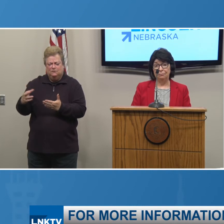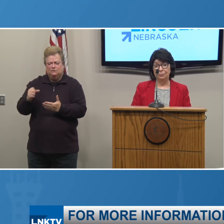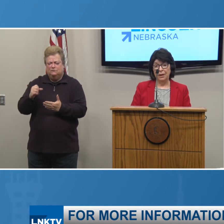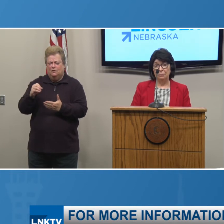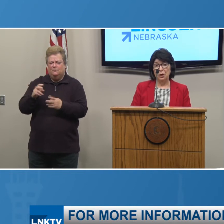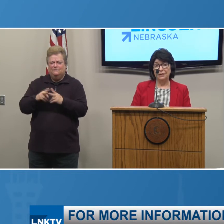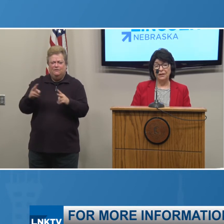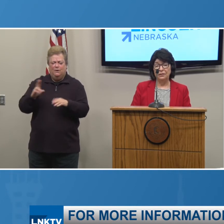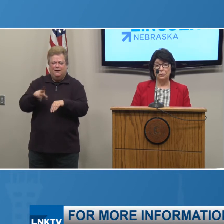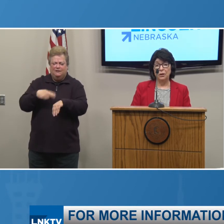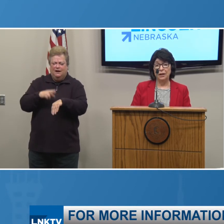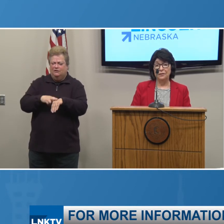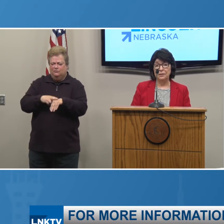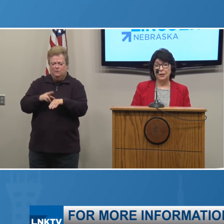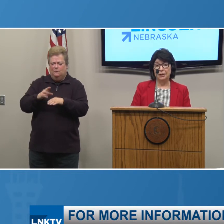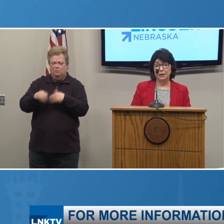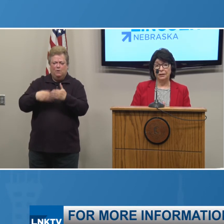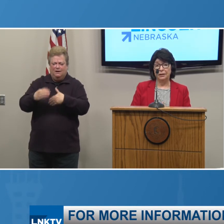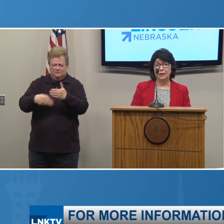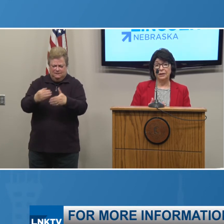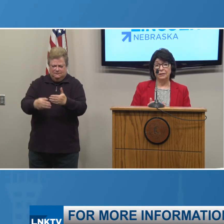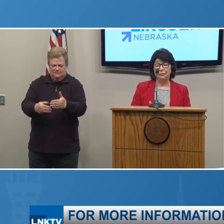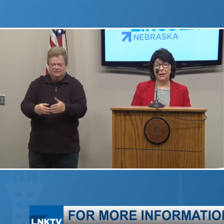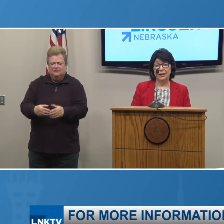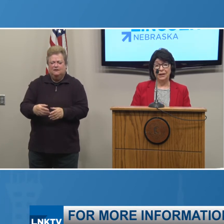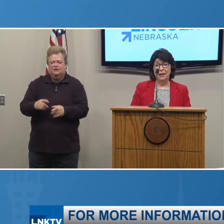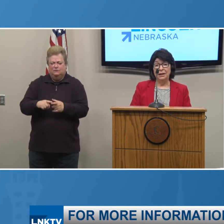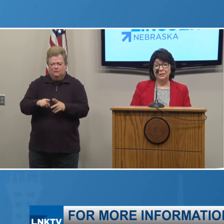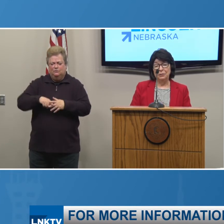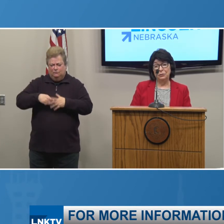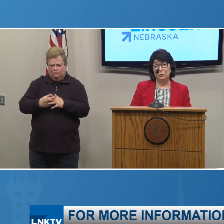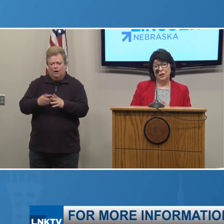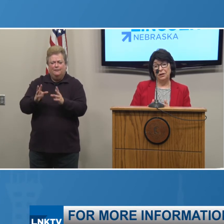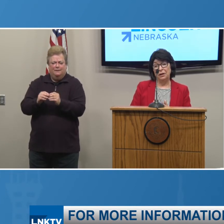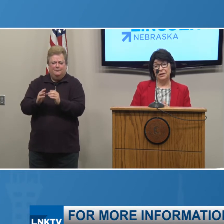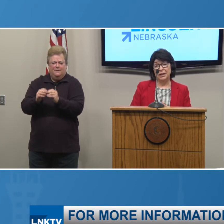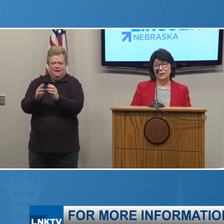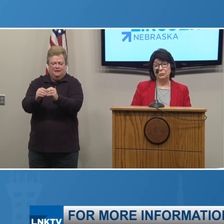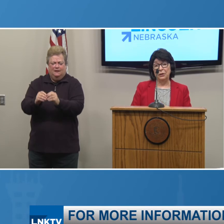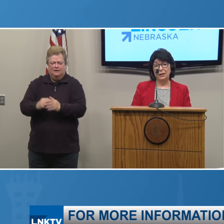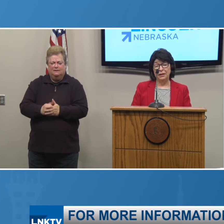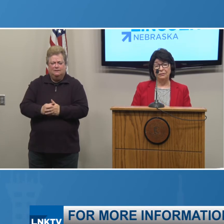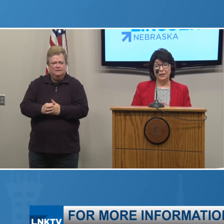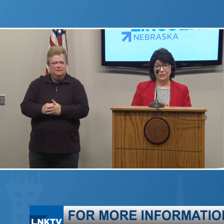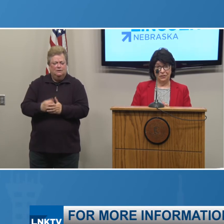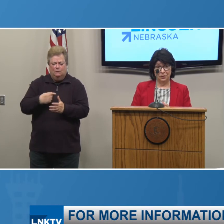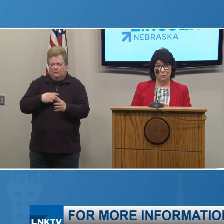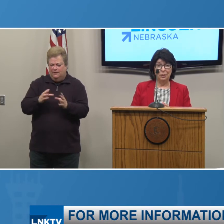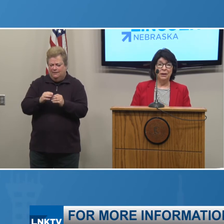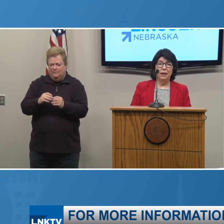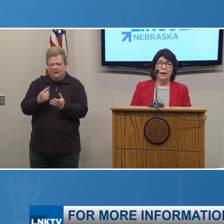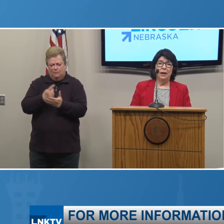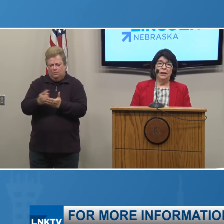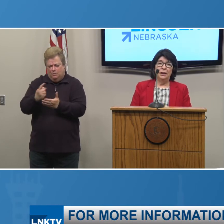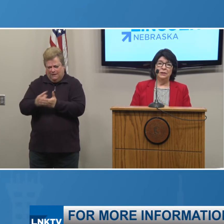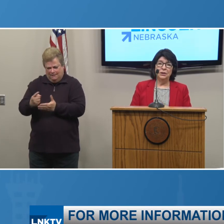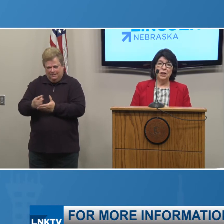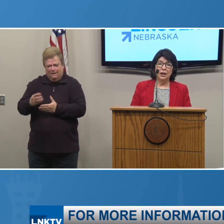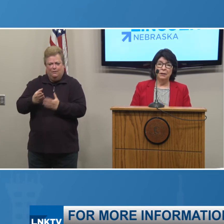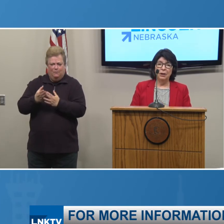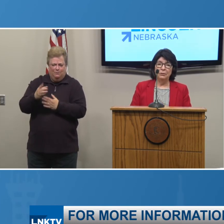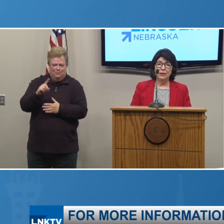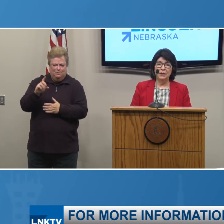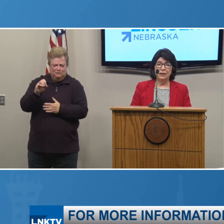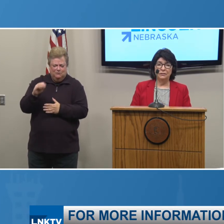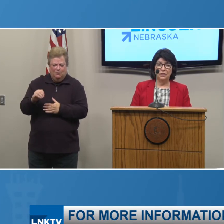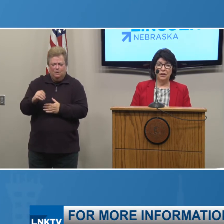natural process for us to be again convening. Sometimes we are together weekly via Zoom